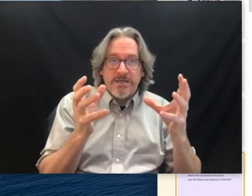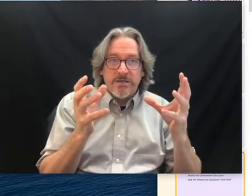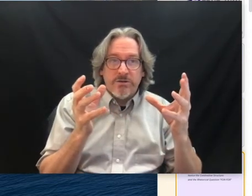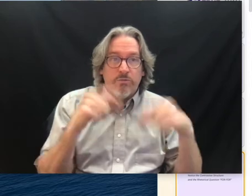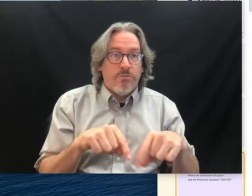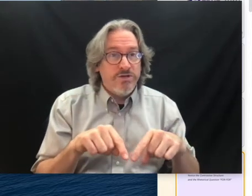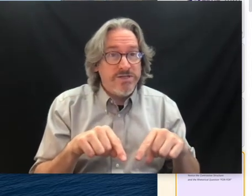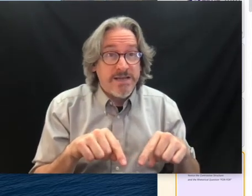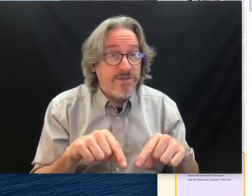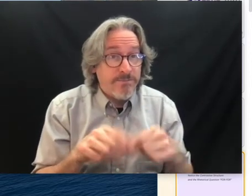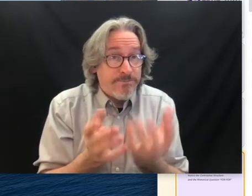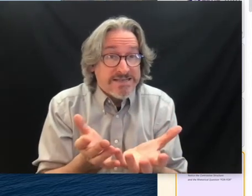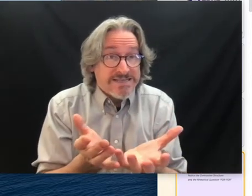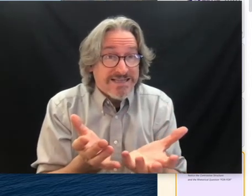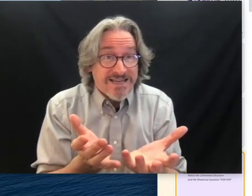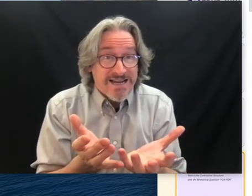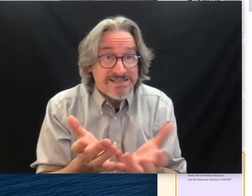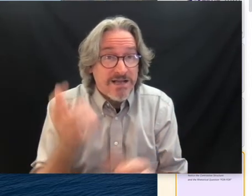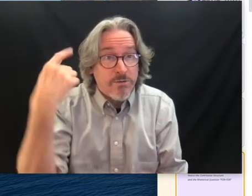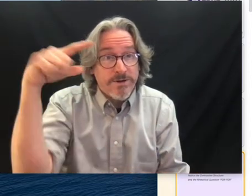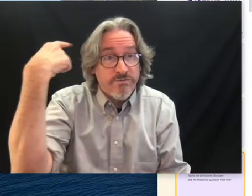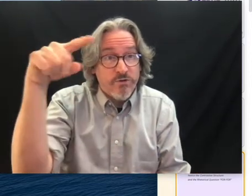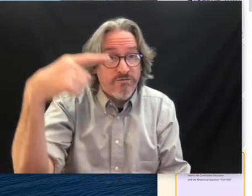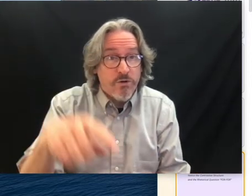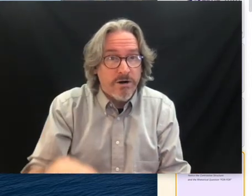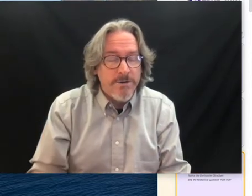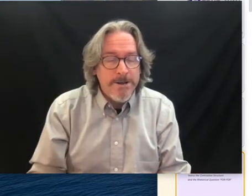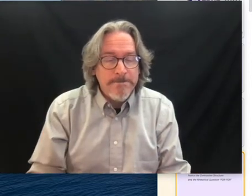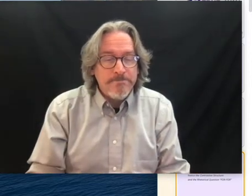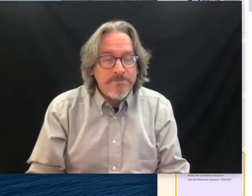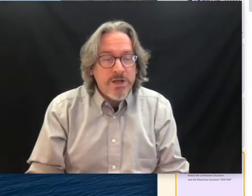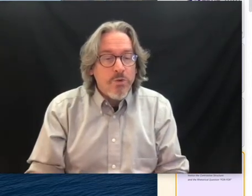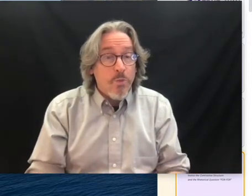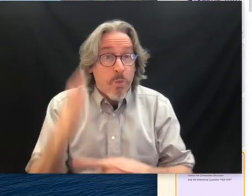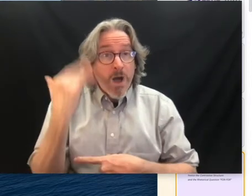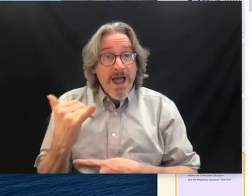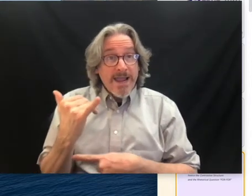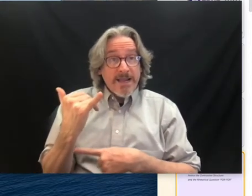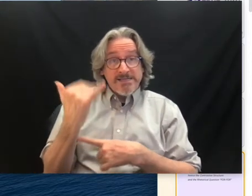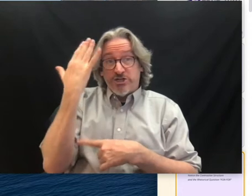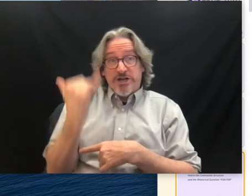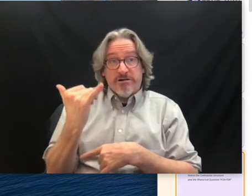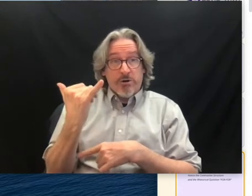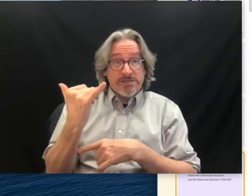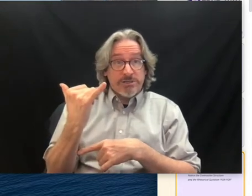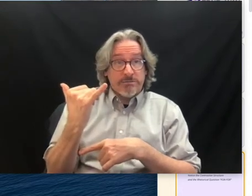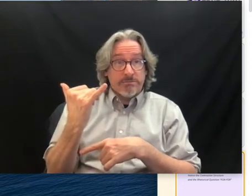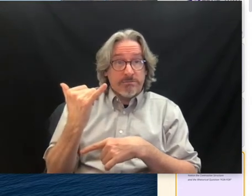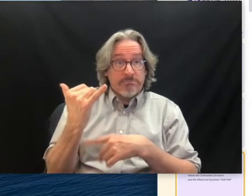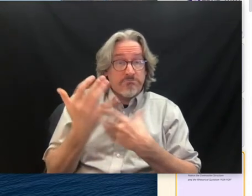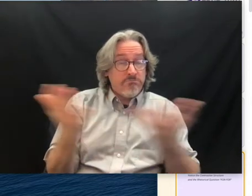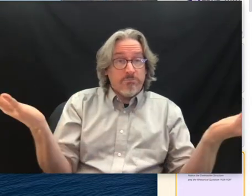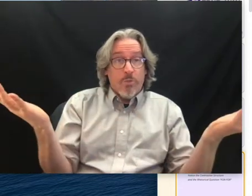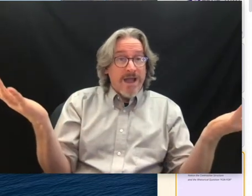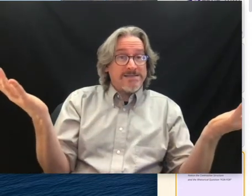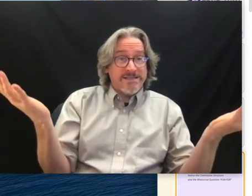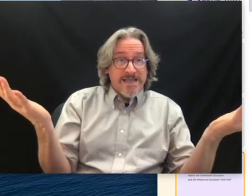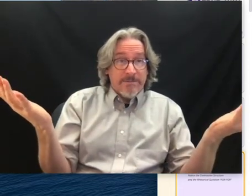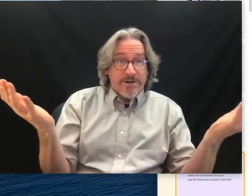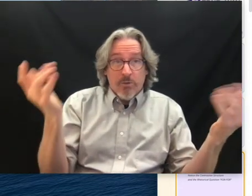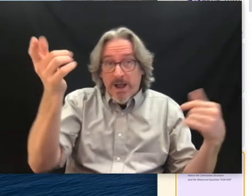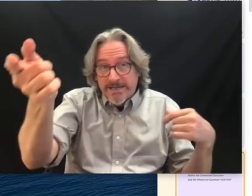and we do the same thing basically in ASL where we do 4-4. Why is a generic question? Why